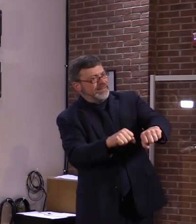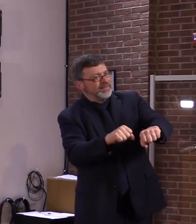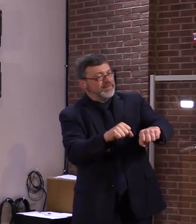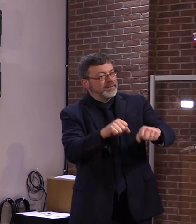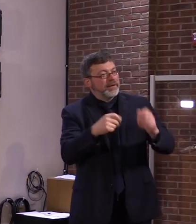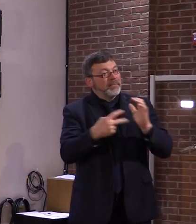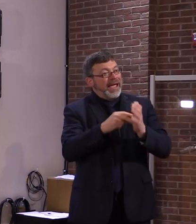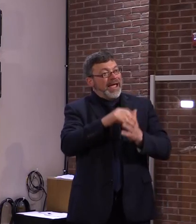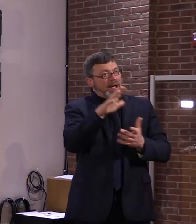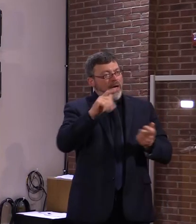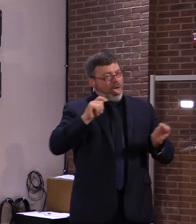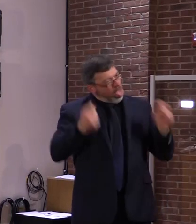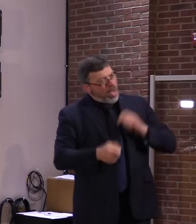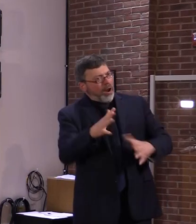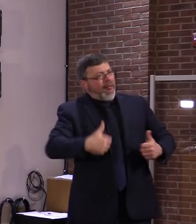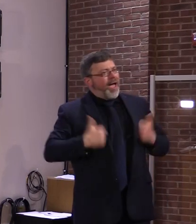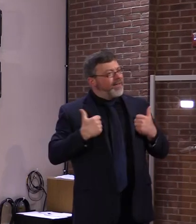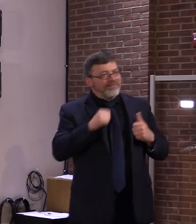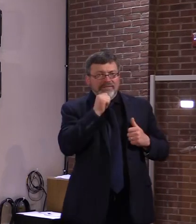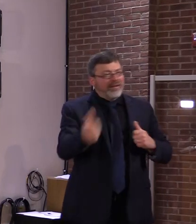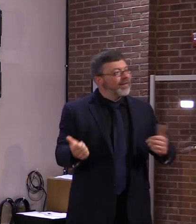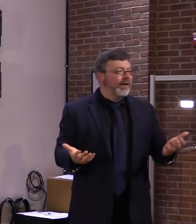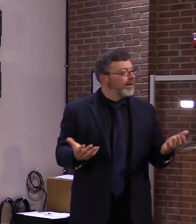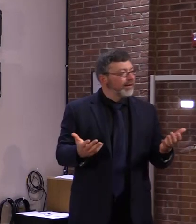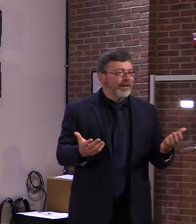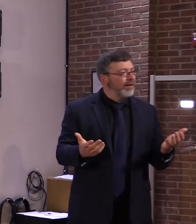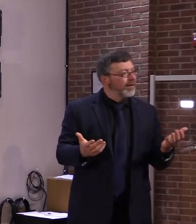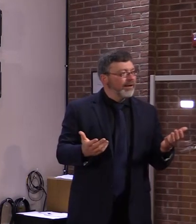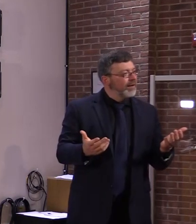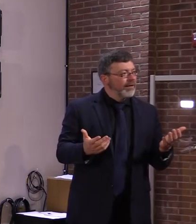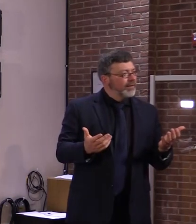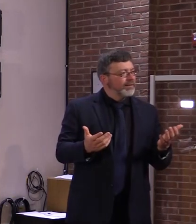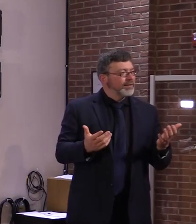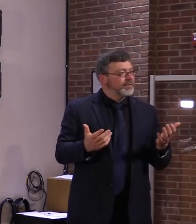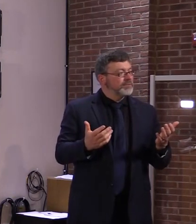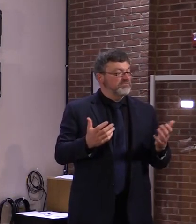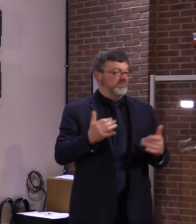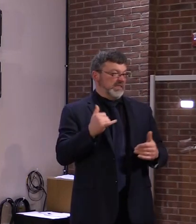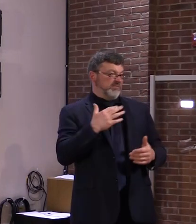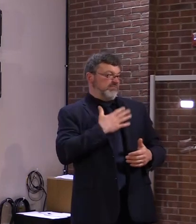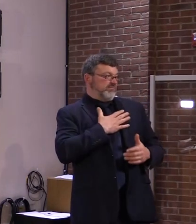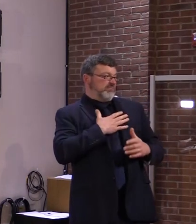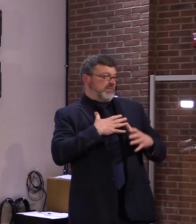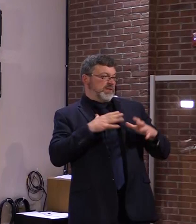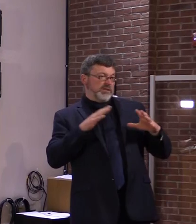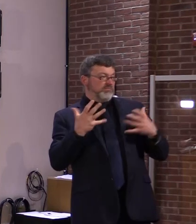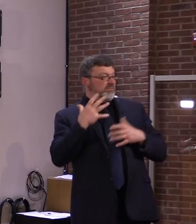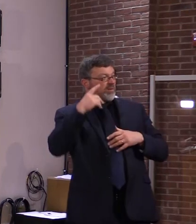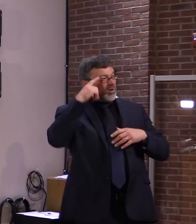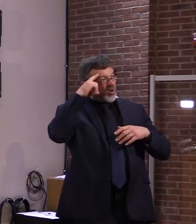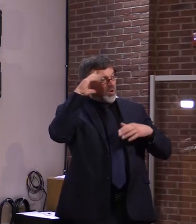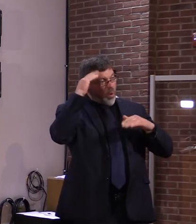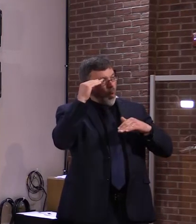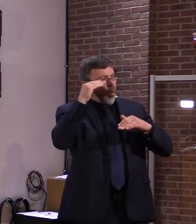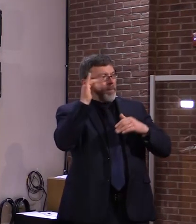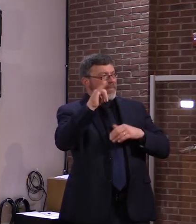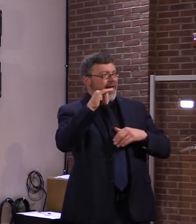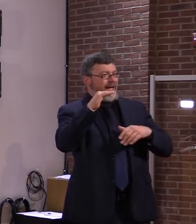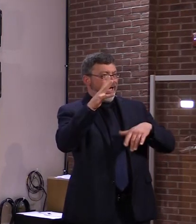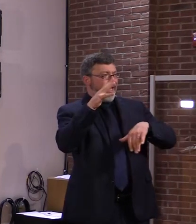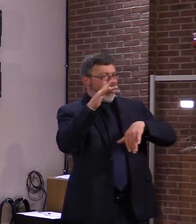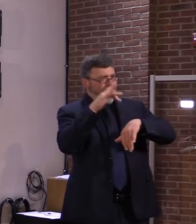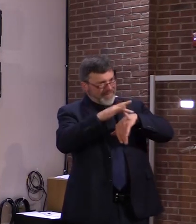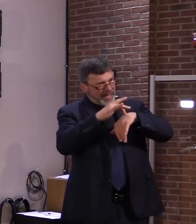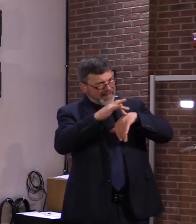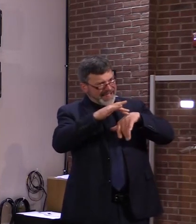for organizing clinics in schools. We hope this makes it even easier for families. Now, I urge parents